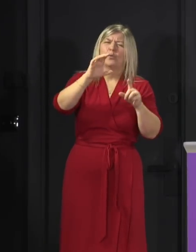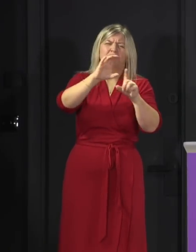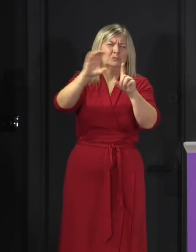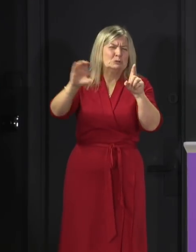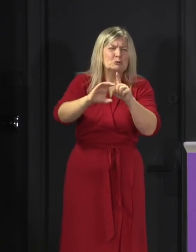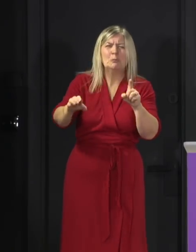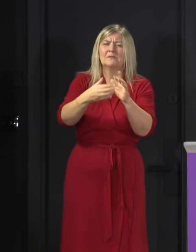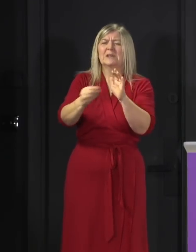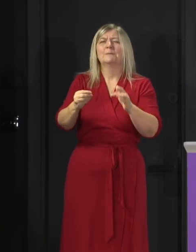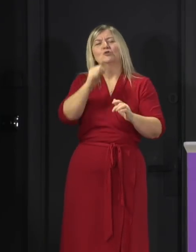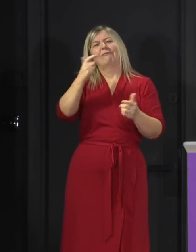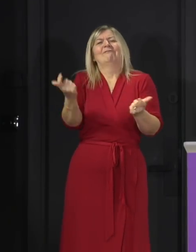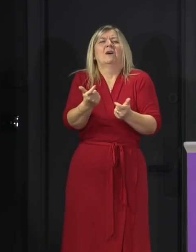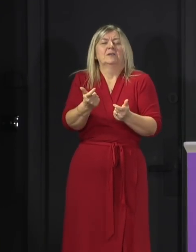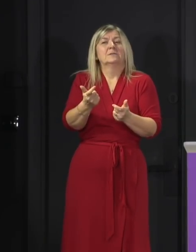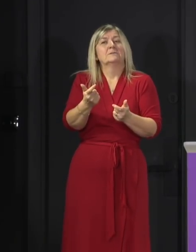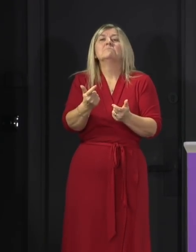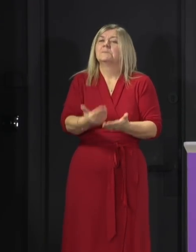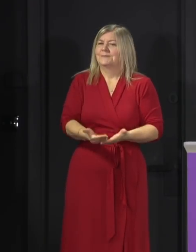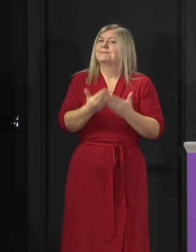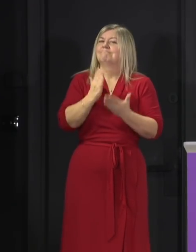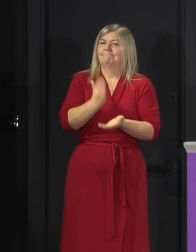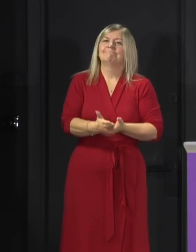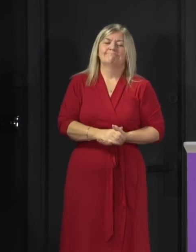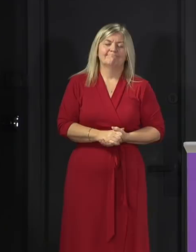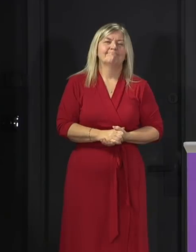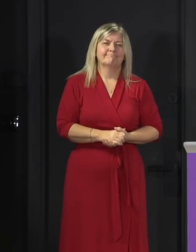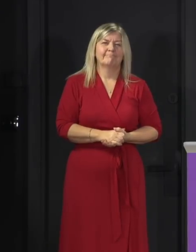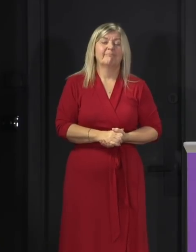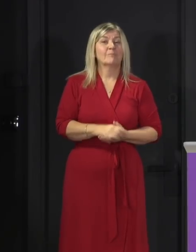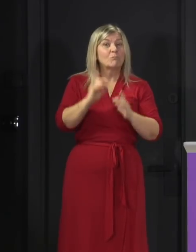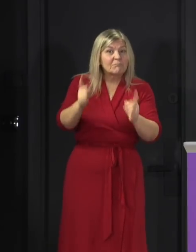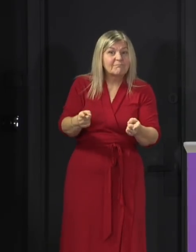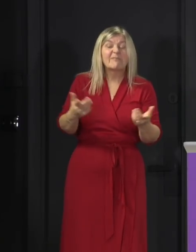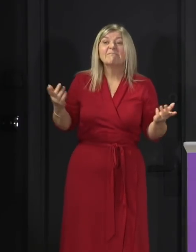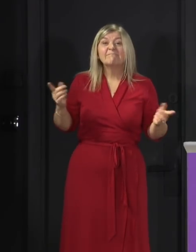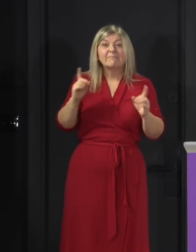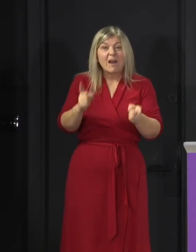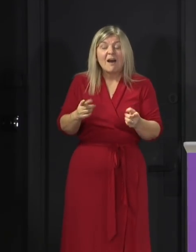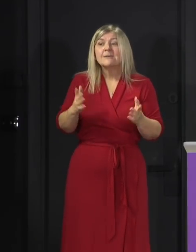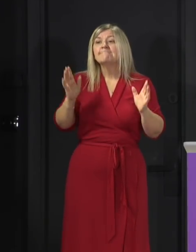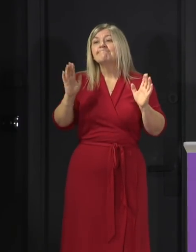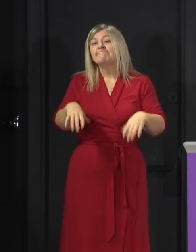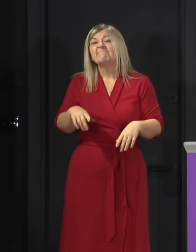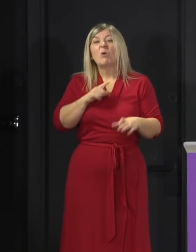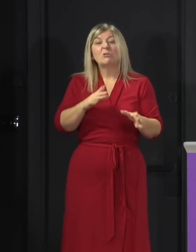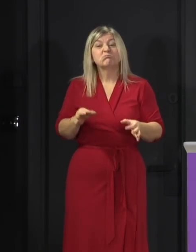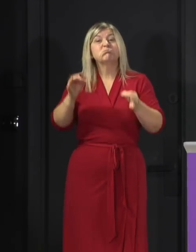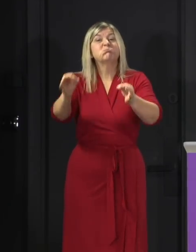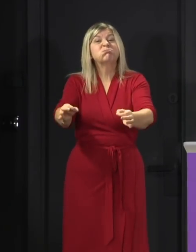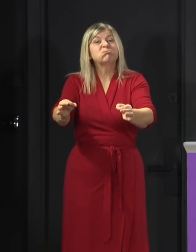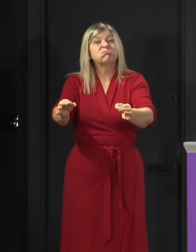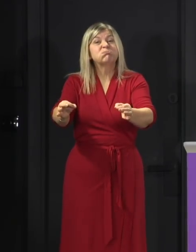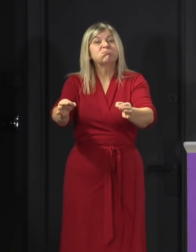I appreciate that, but it is much, much safer. And if you can't do that, then perhaps think about postponing your Christmas